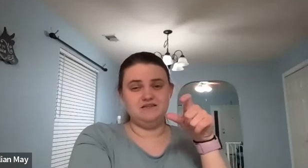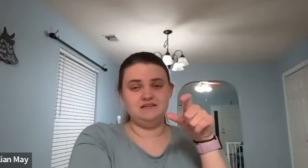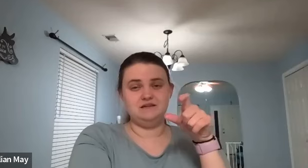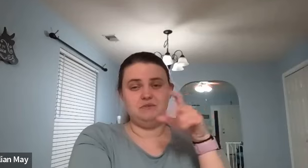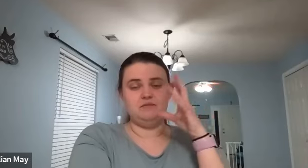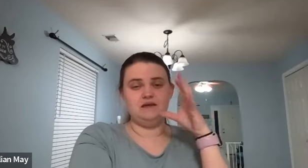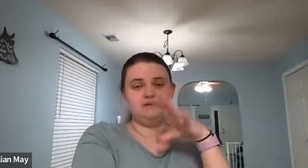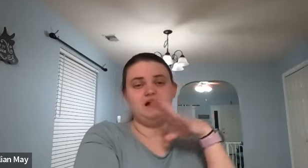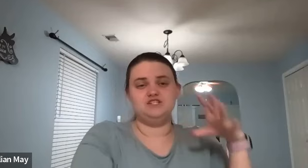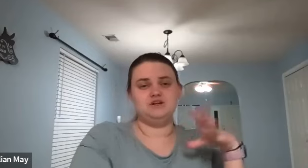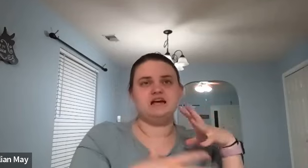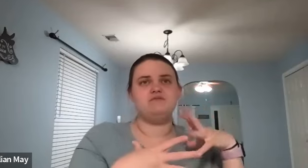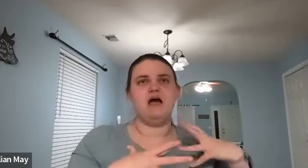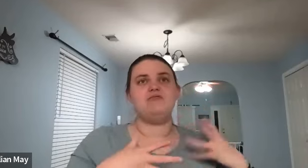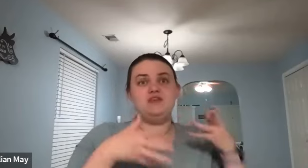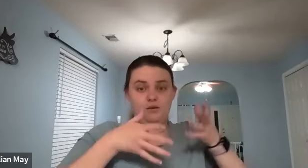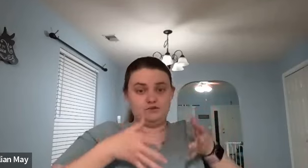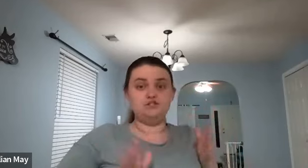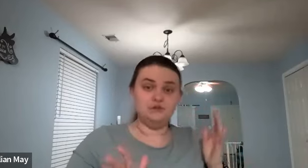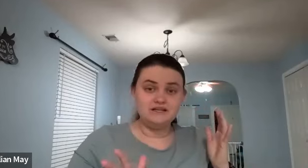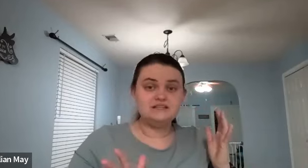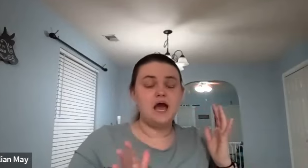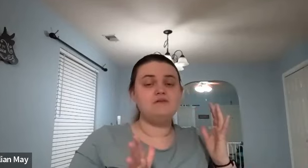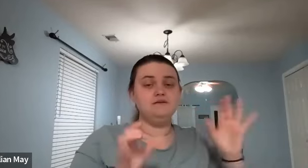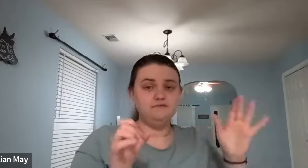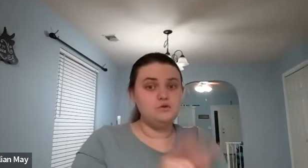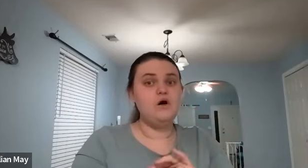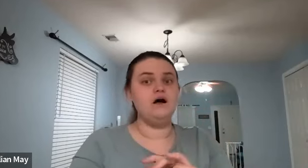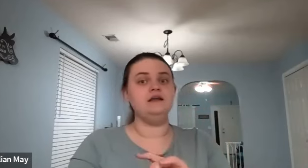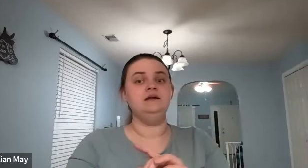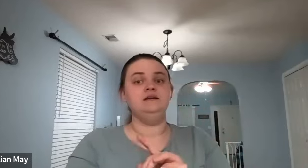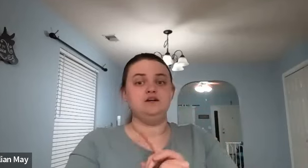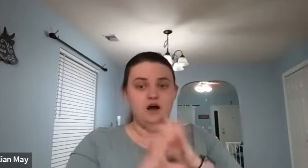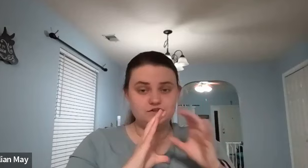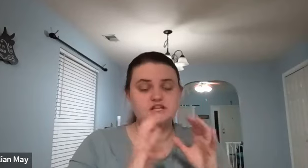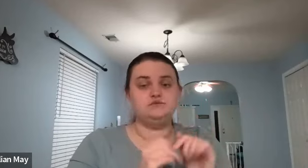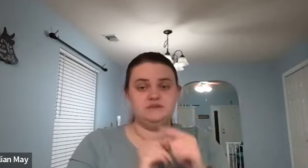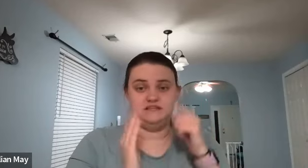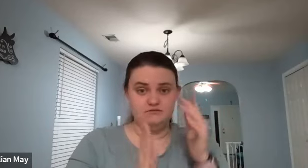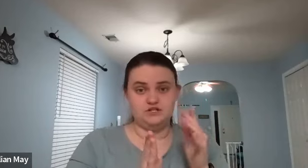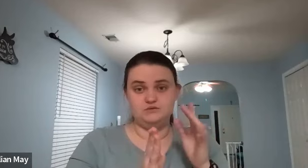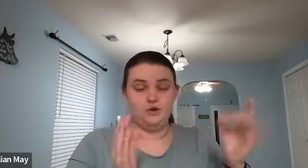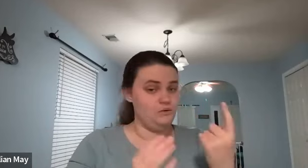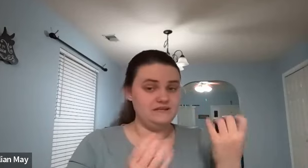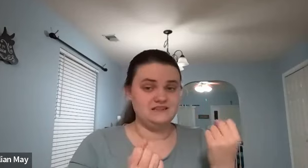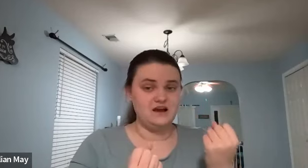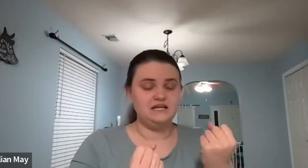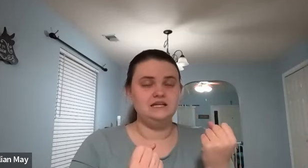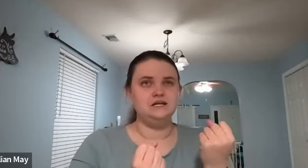this, and because you guys haven't had the opportunity to have like a full-on conversation with a deaf person where you only sign,